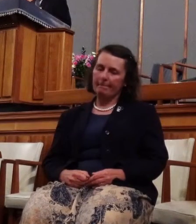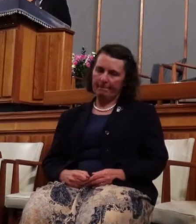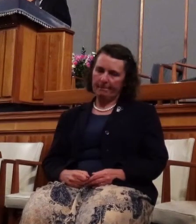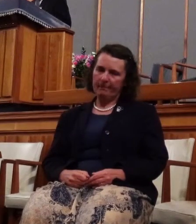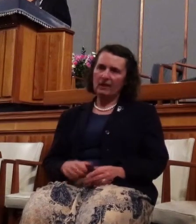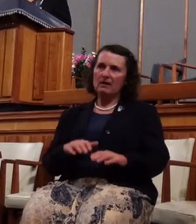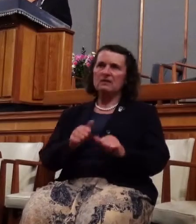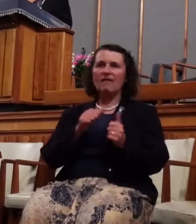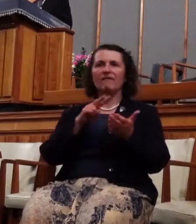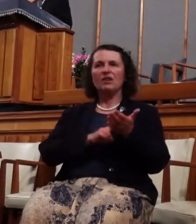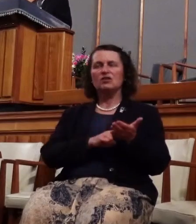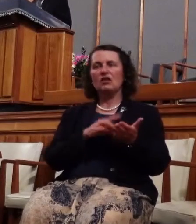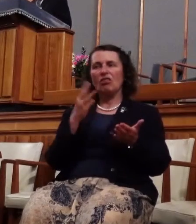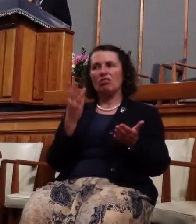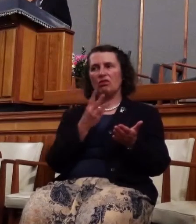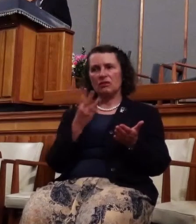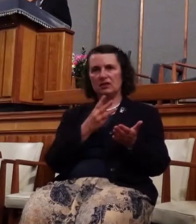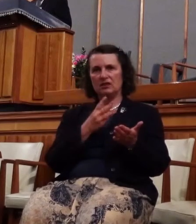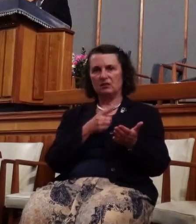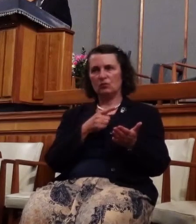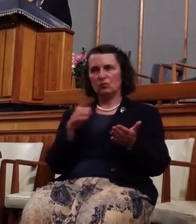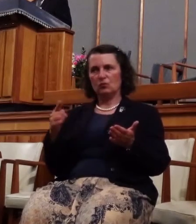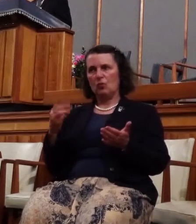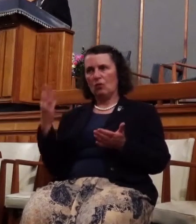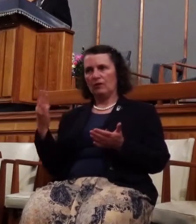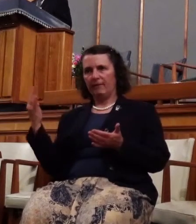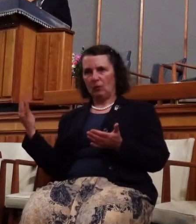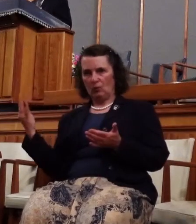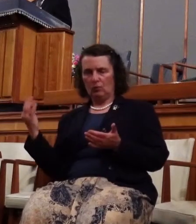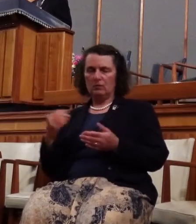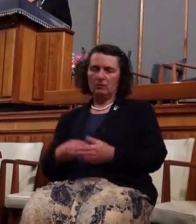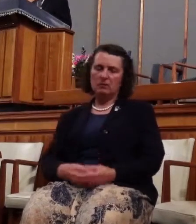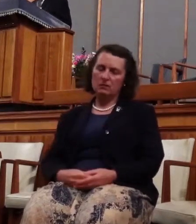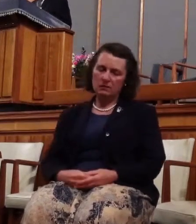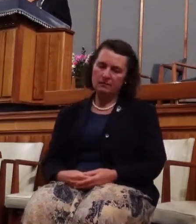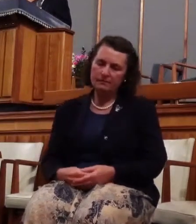from verse 13. Acts chapter 16, reading from verse